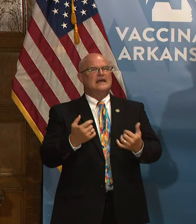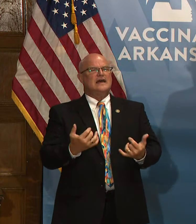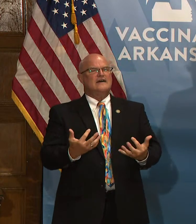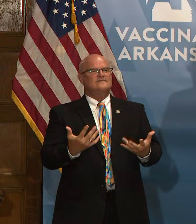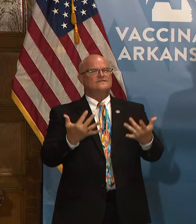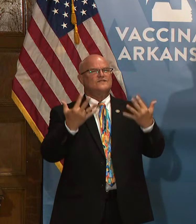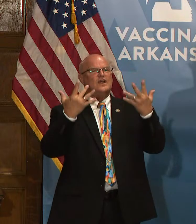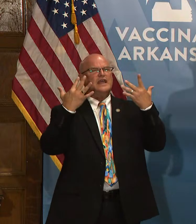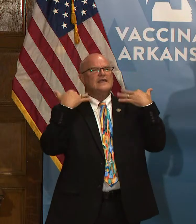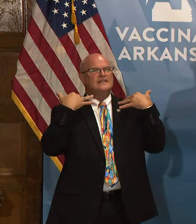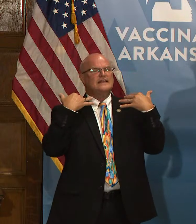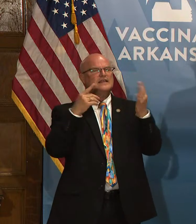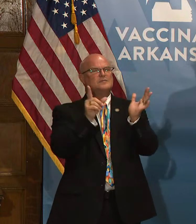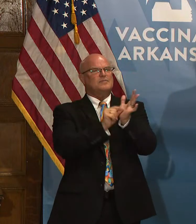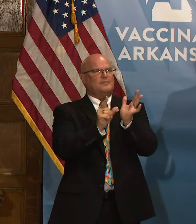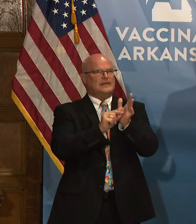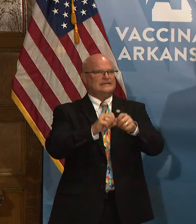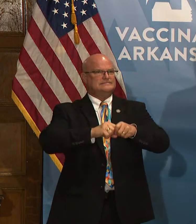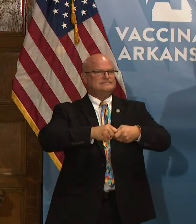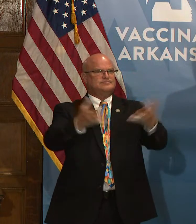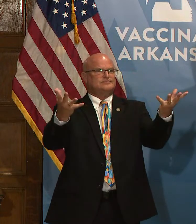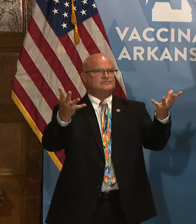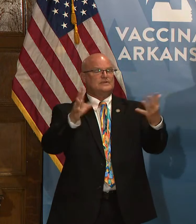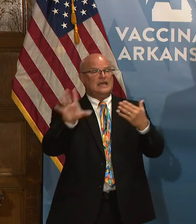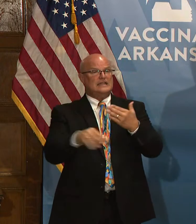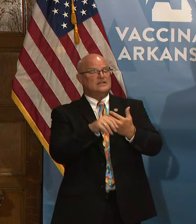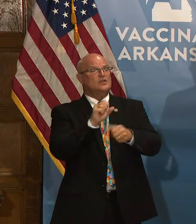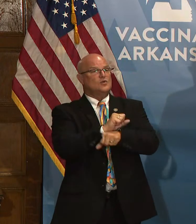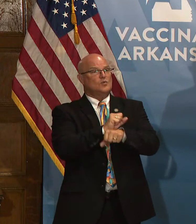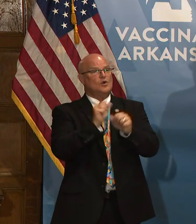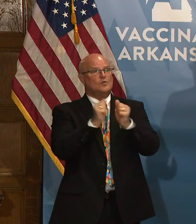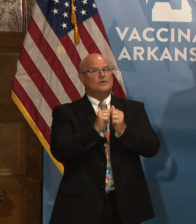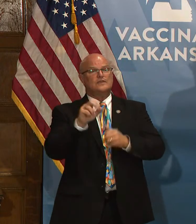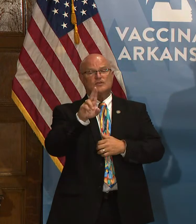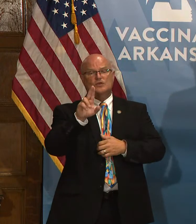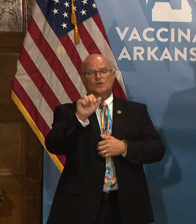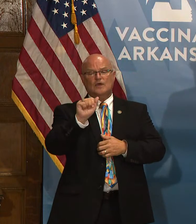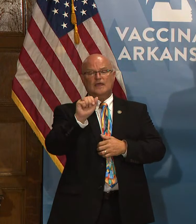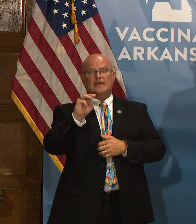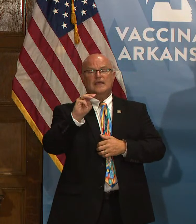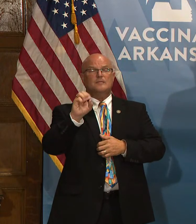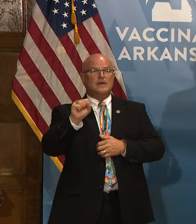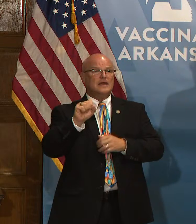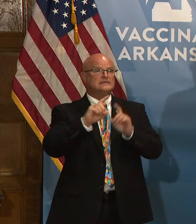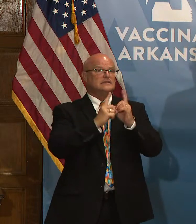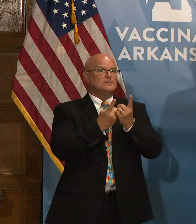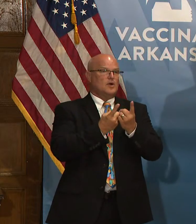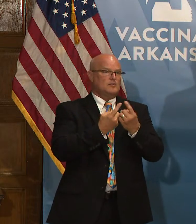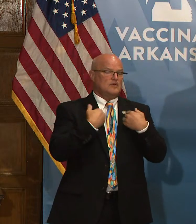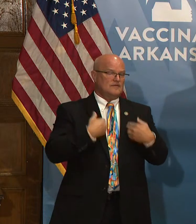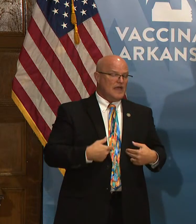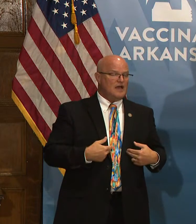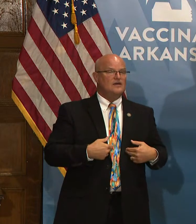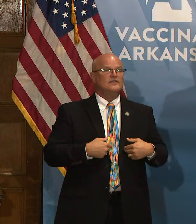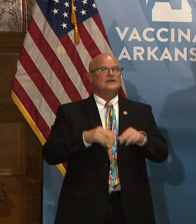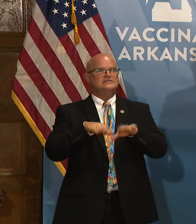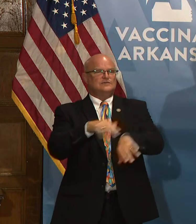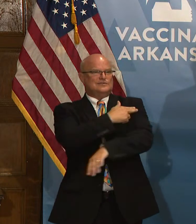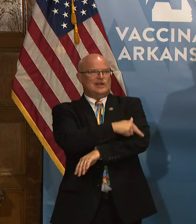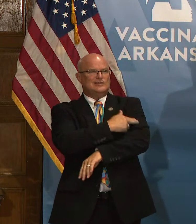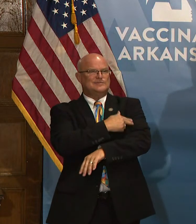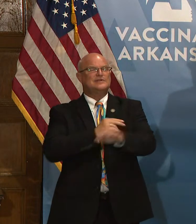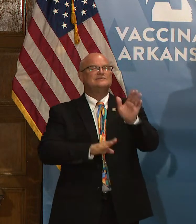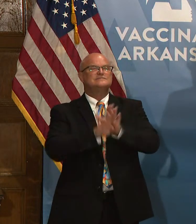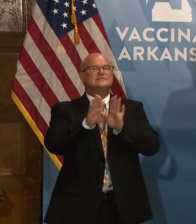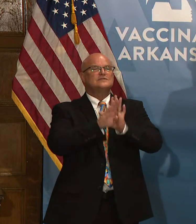kid-friendly publication in addition to the work we were doing with UAMS, Health Department, Children's Hospital on creating